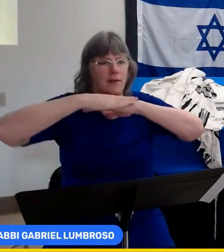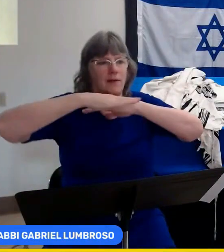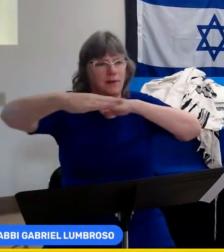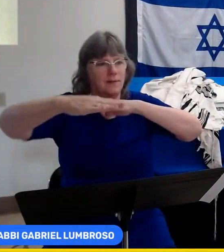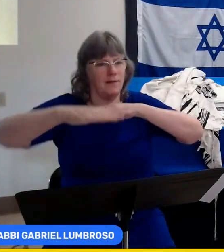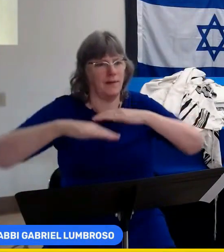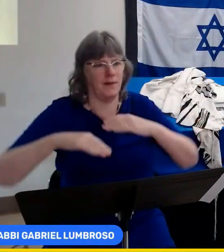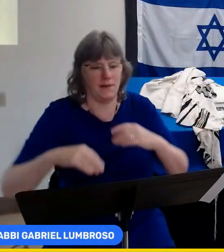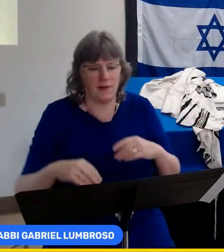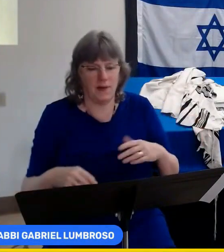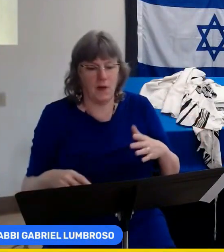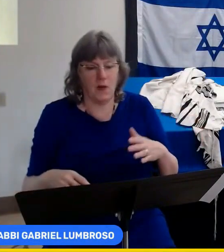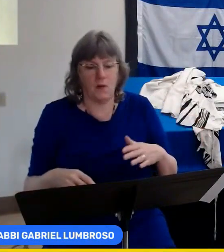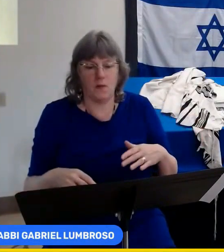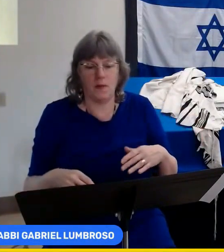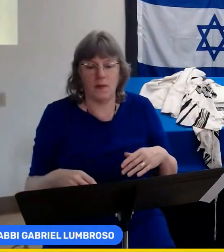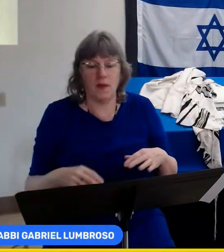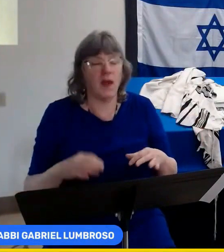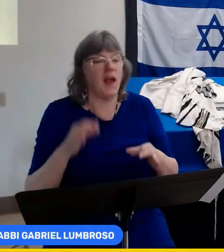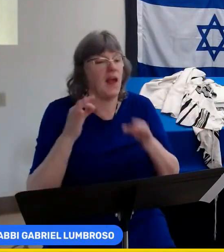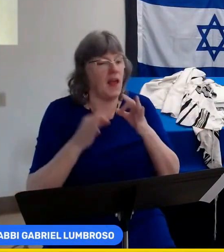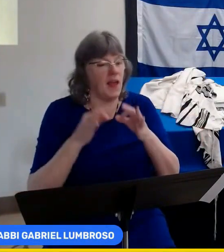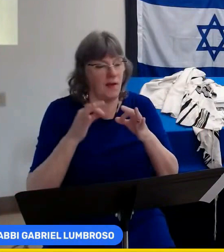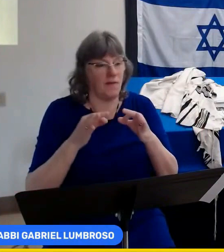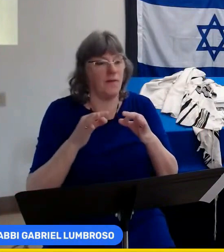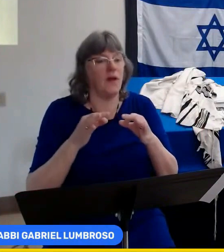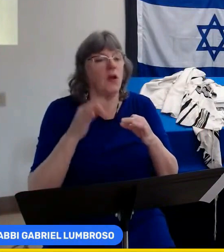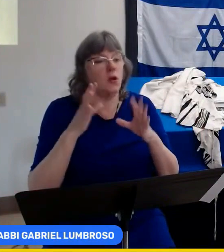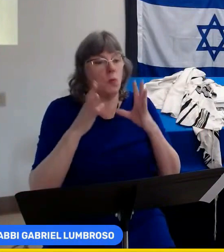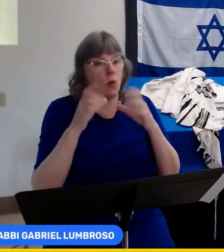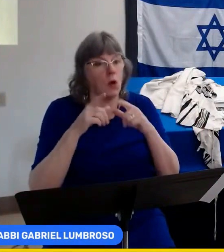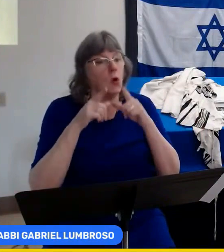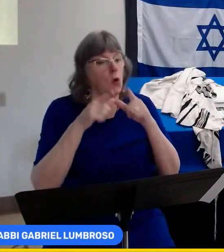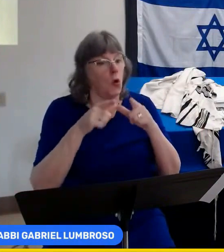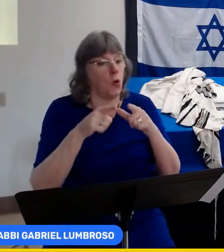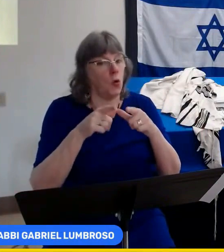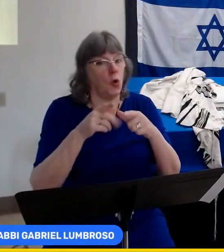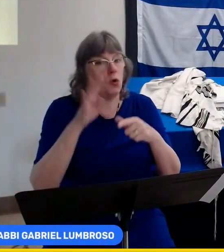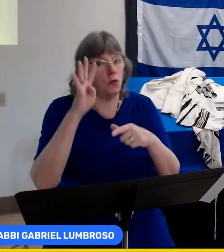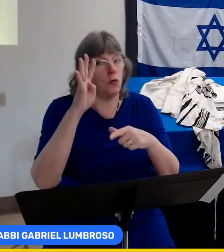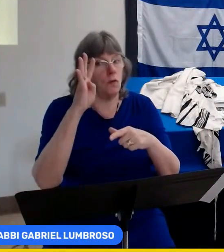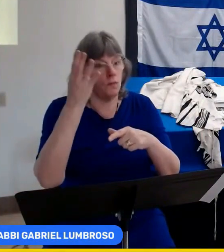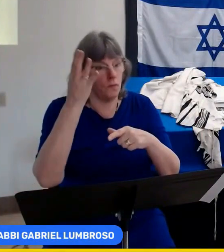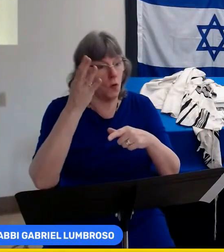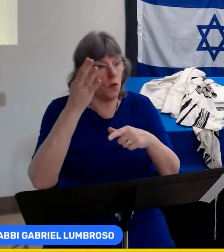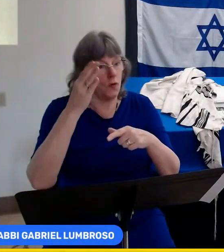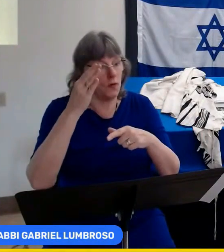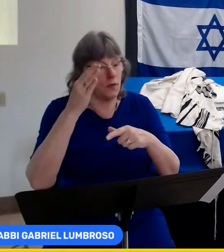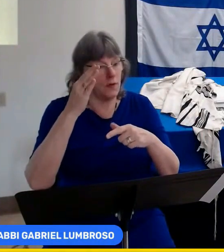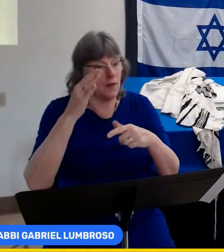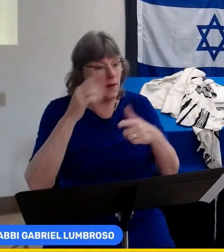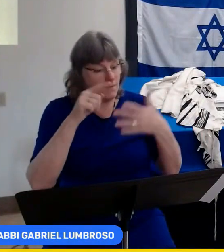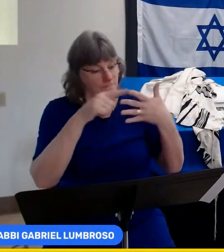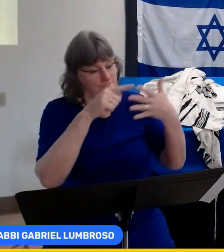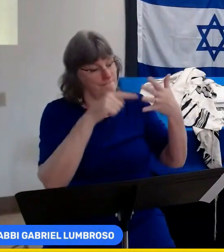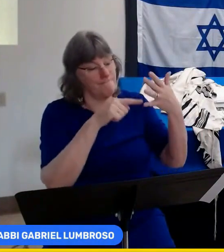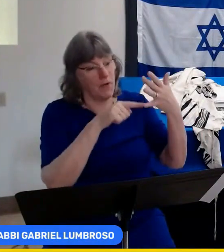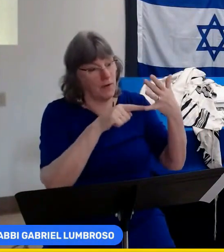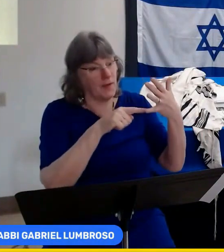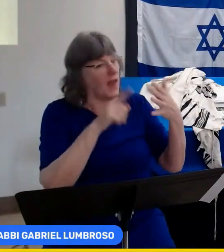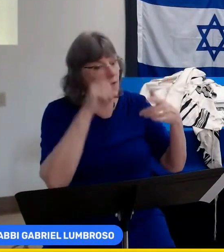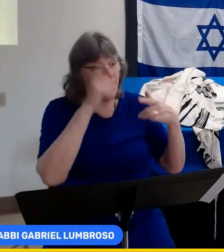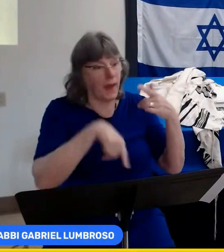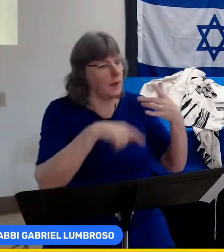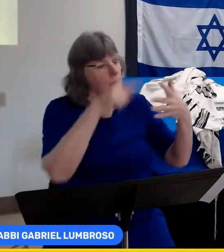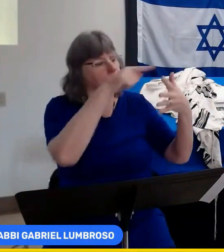To go to the fourth step, we must go first to second and third. You don't go from first base to fourth base. You go